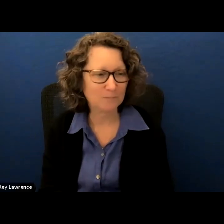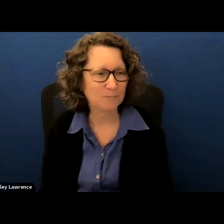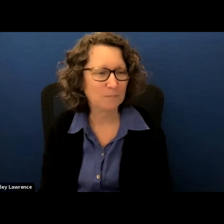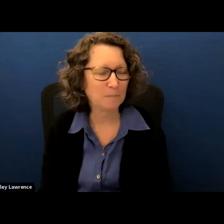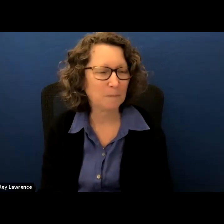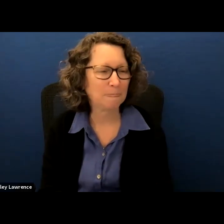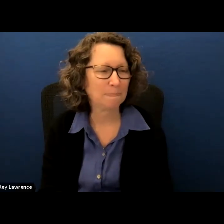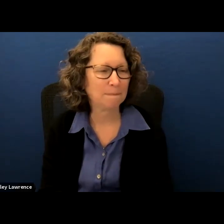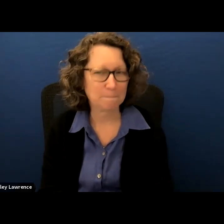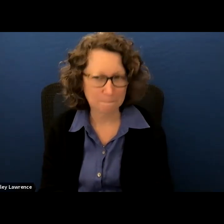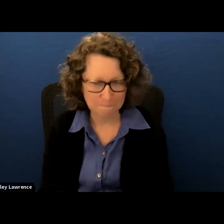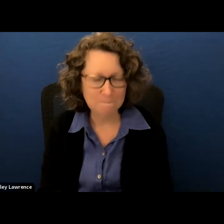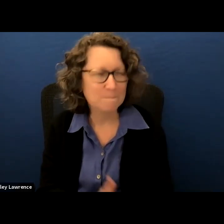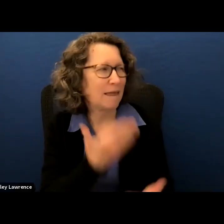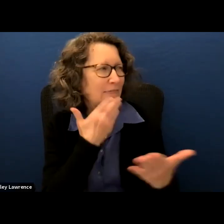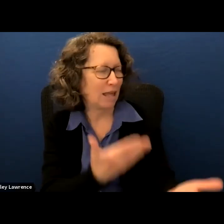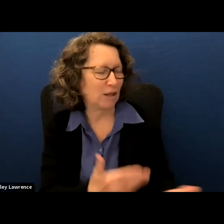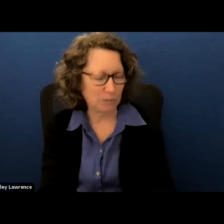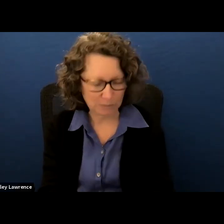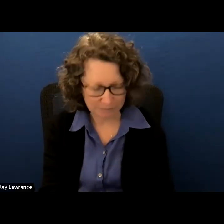Thank you very much.